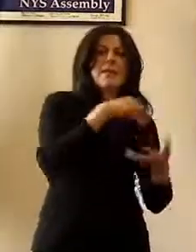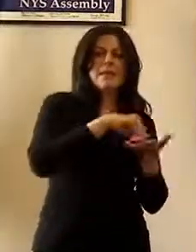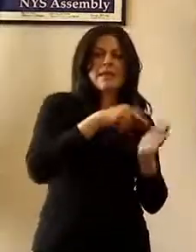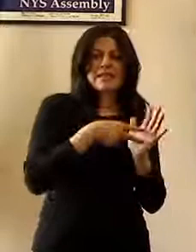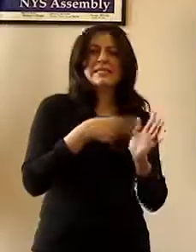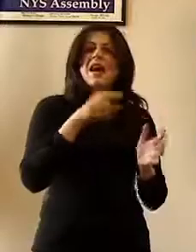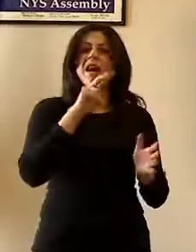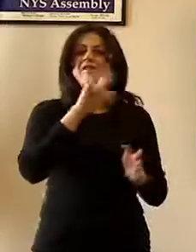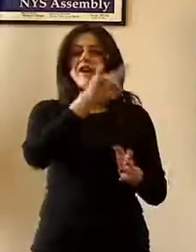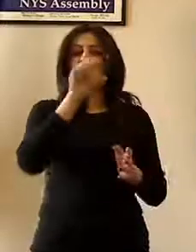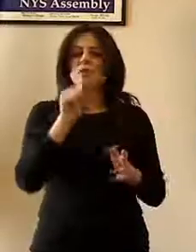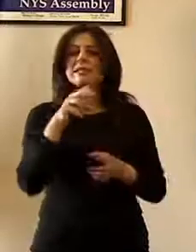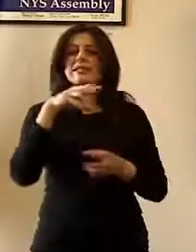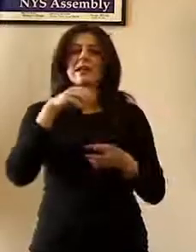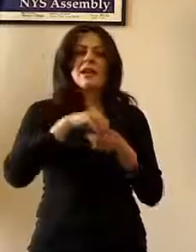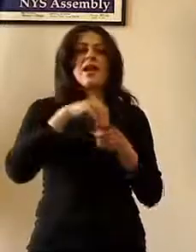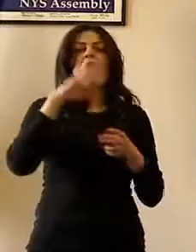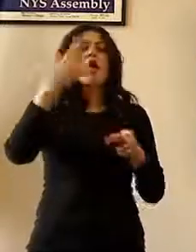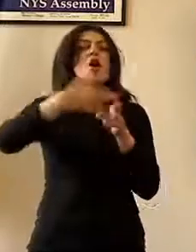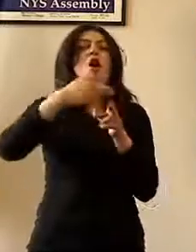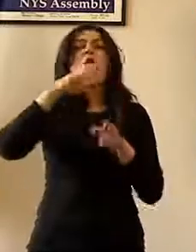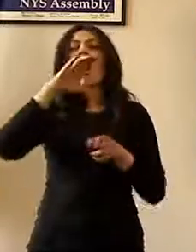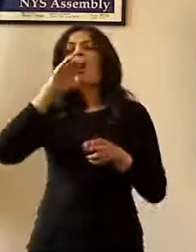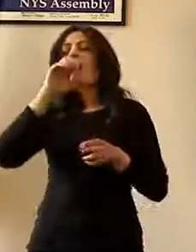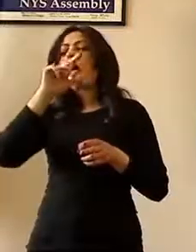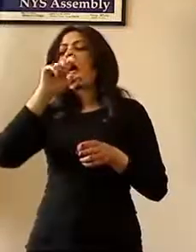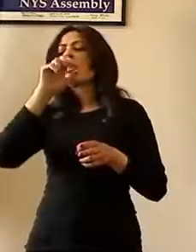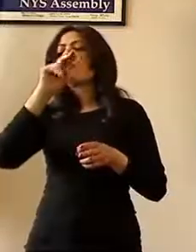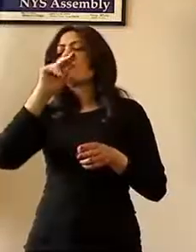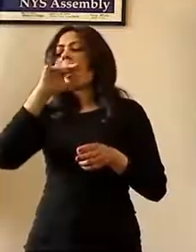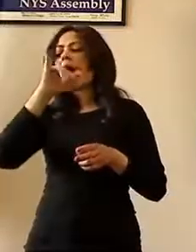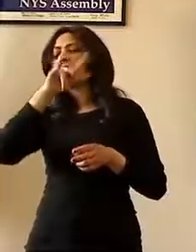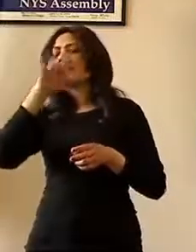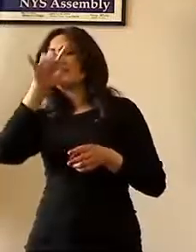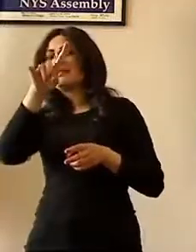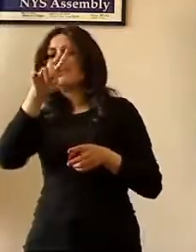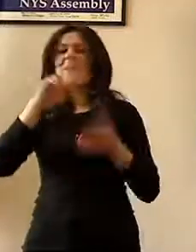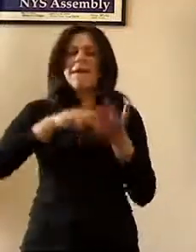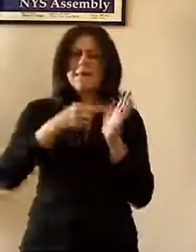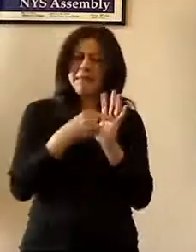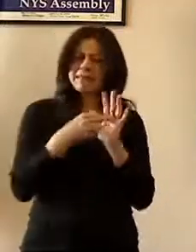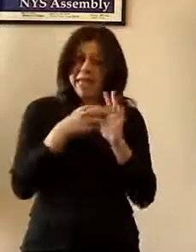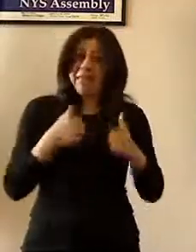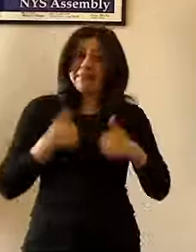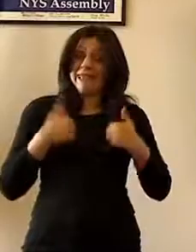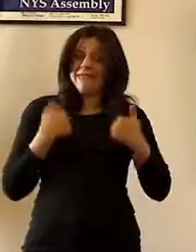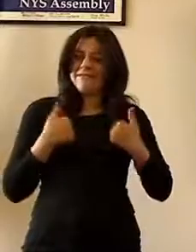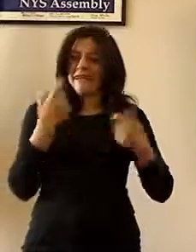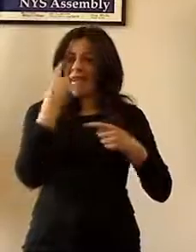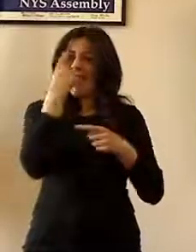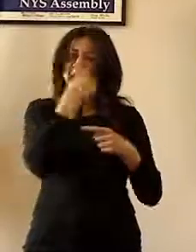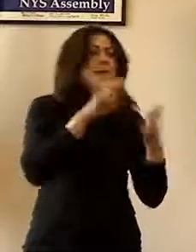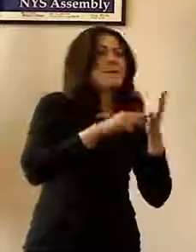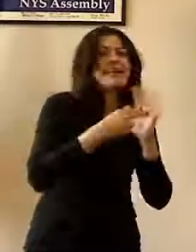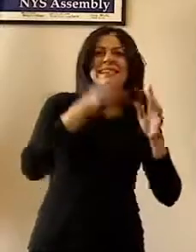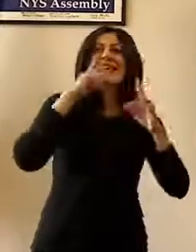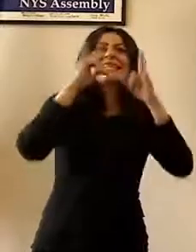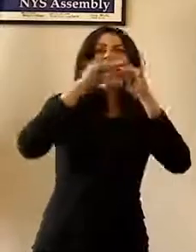swab. It's colonized. It's colonizing? That's great news. Yeah. Do they take up tents and?